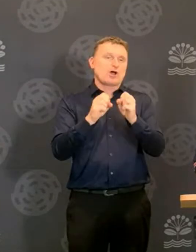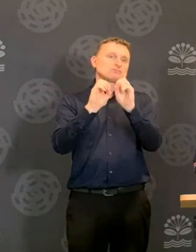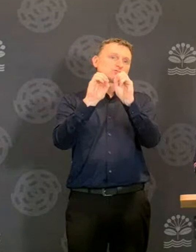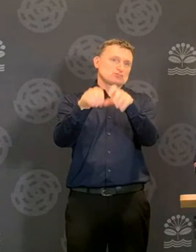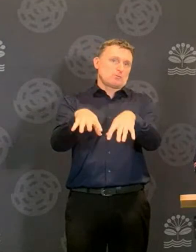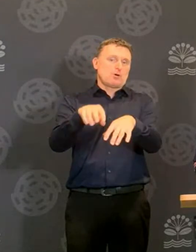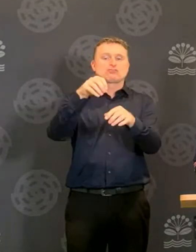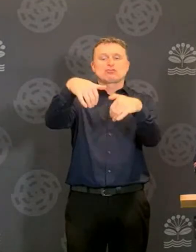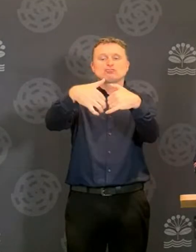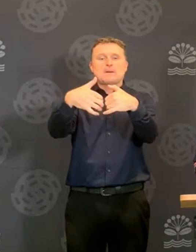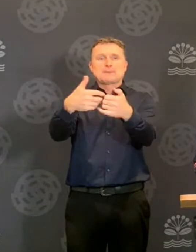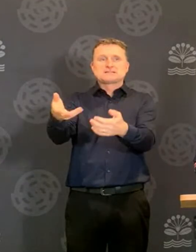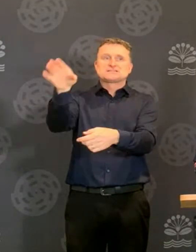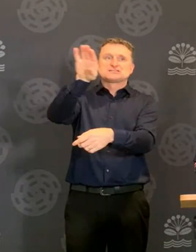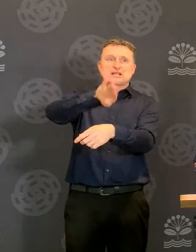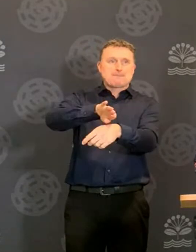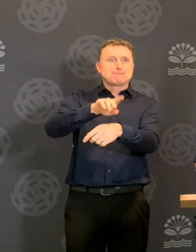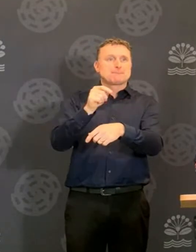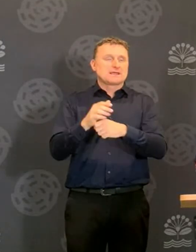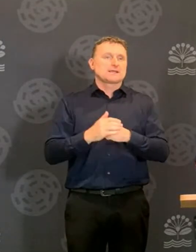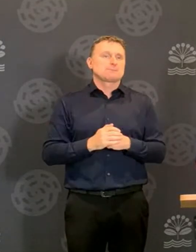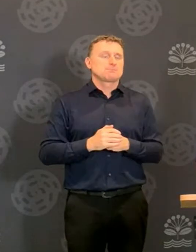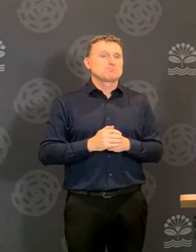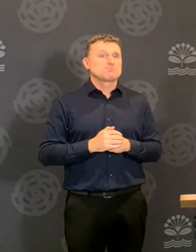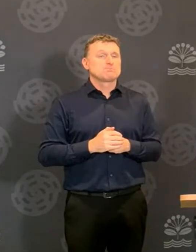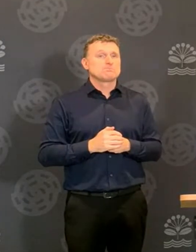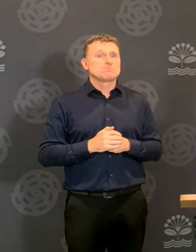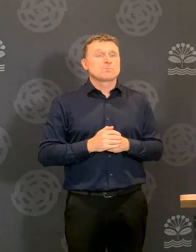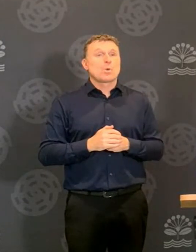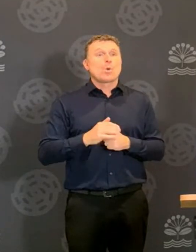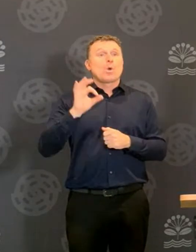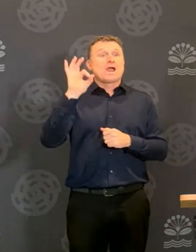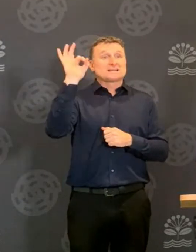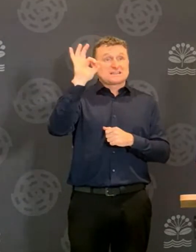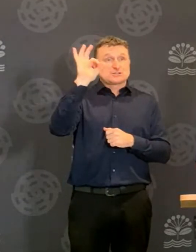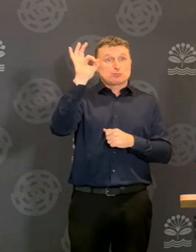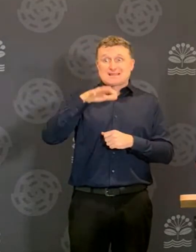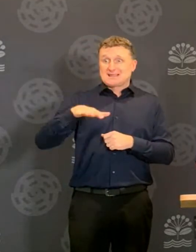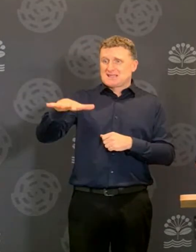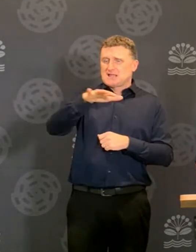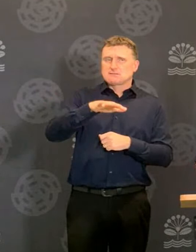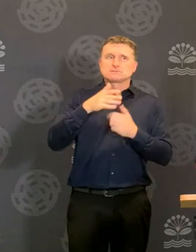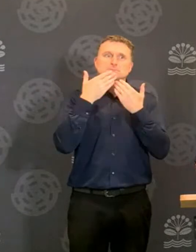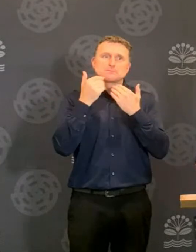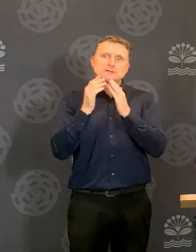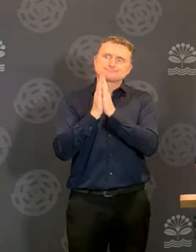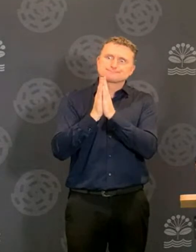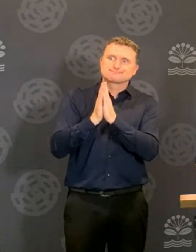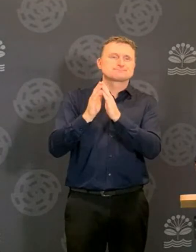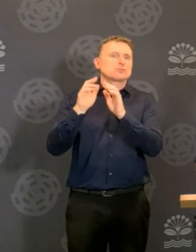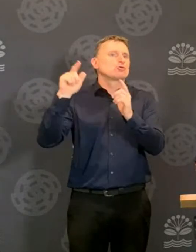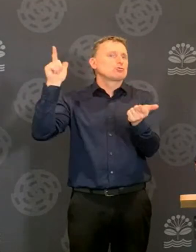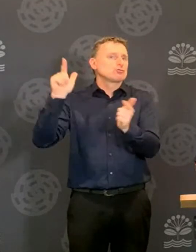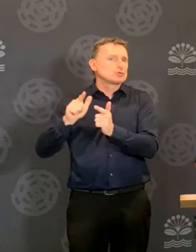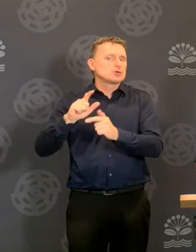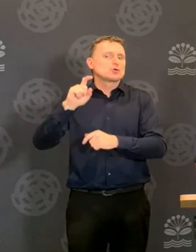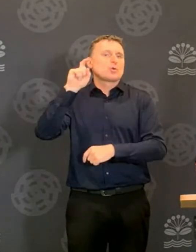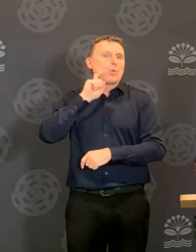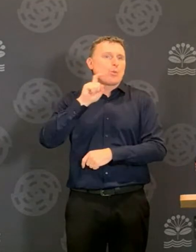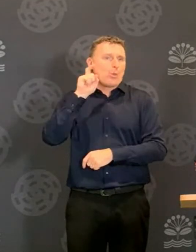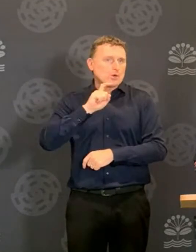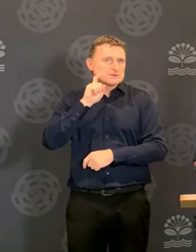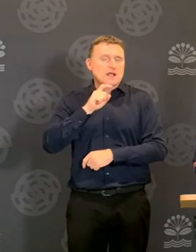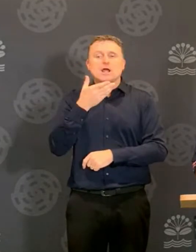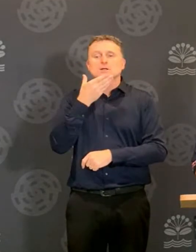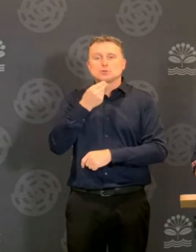And the last thing to cover is that we're asking residents in the Titirangi area to reduce their water use. Our flood-affected water supply services keep